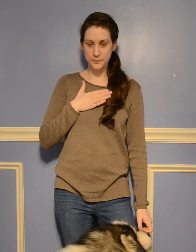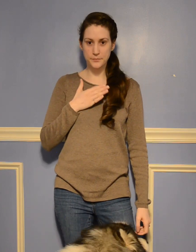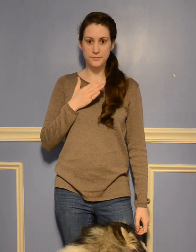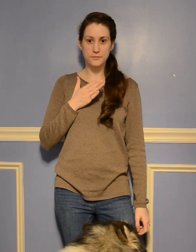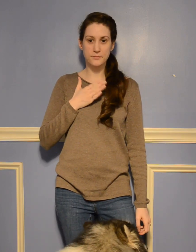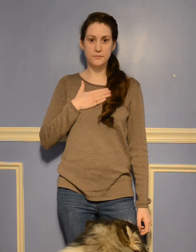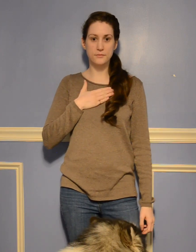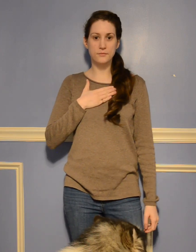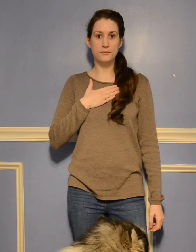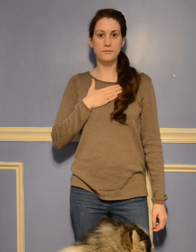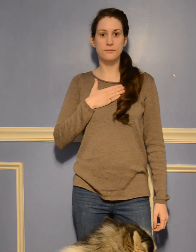my own.